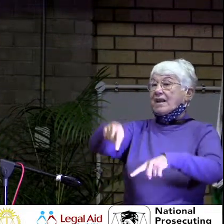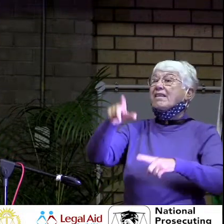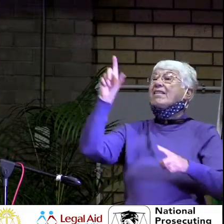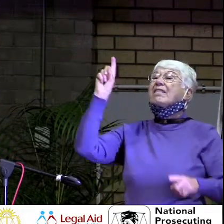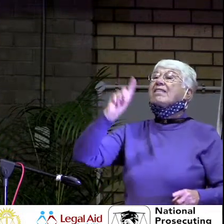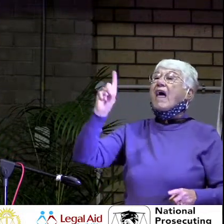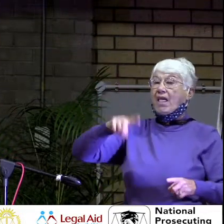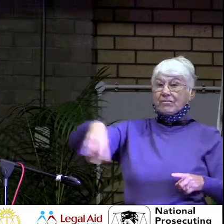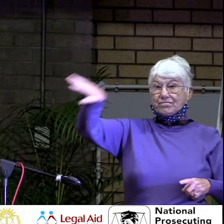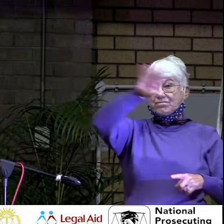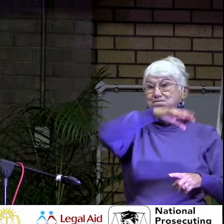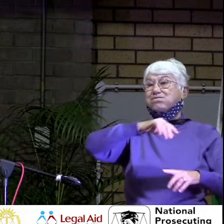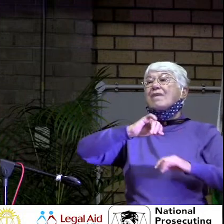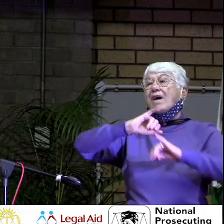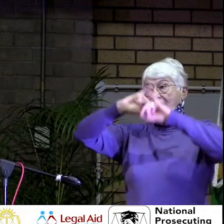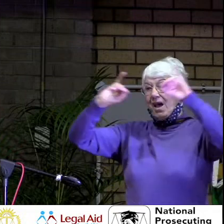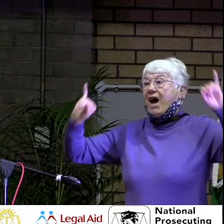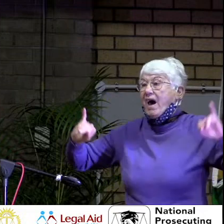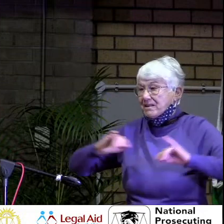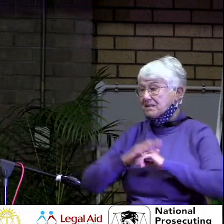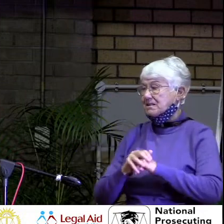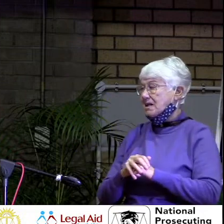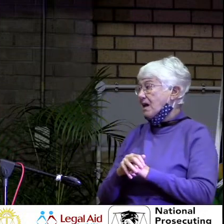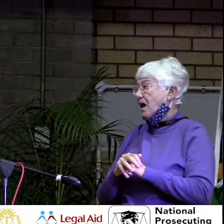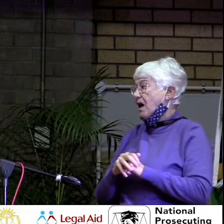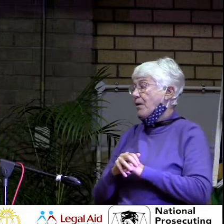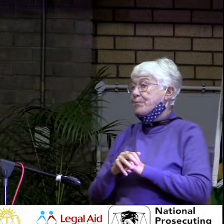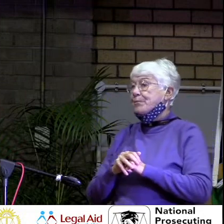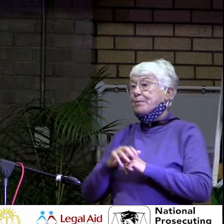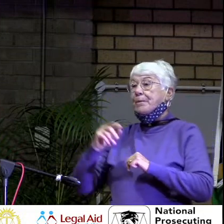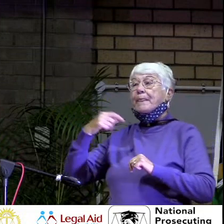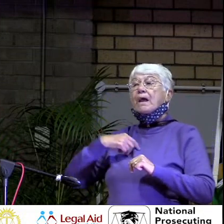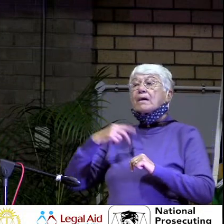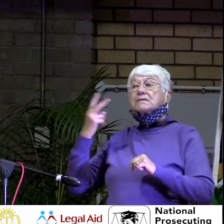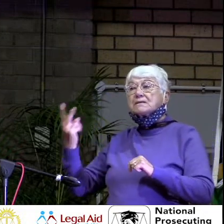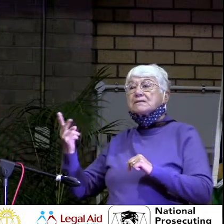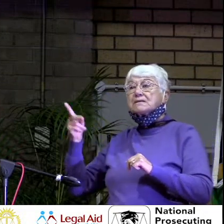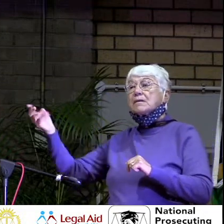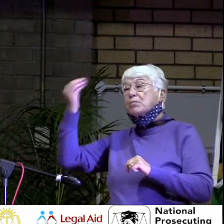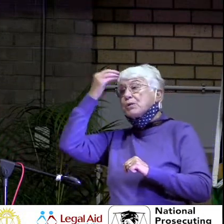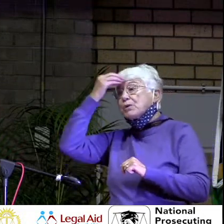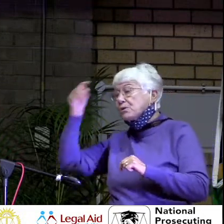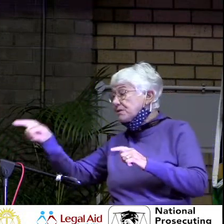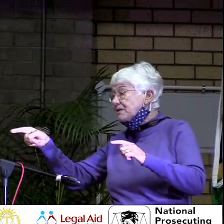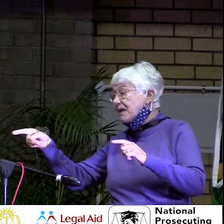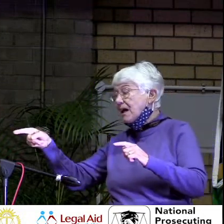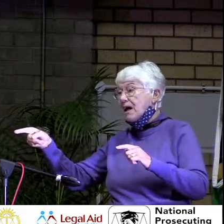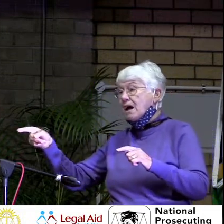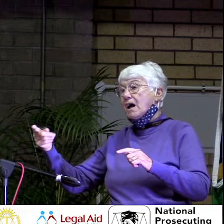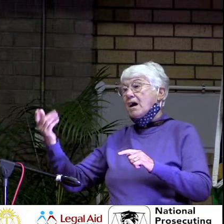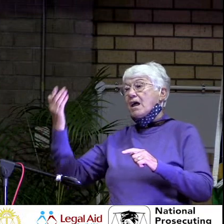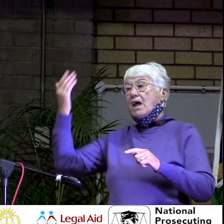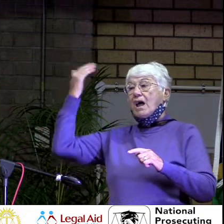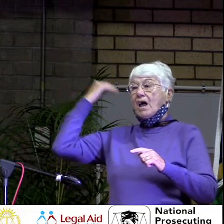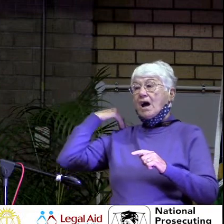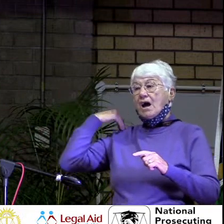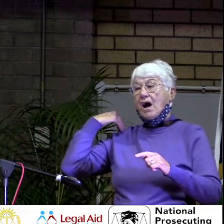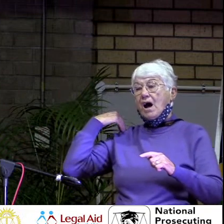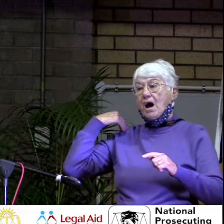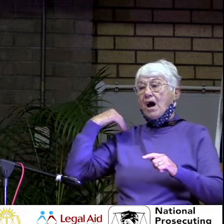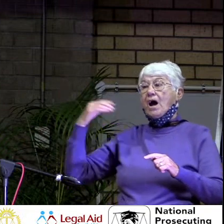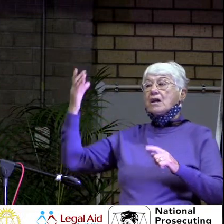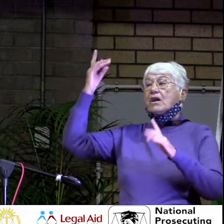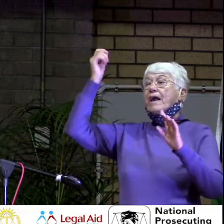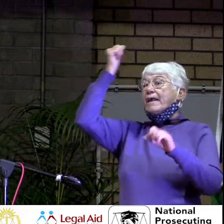If you look at the most recent statistics available from the police, for the period October to December last